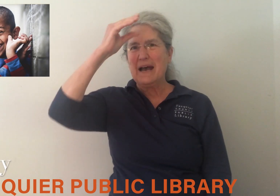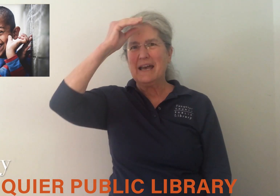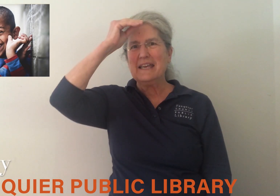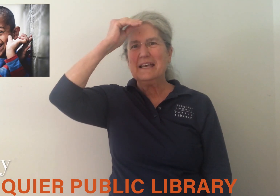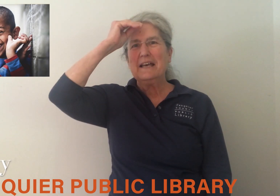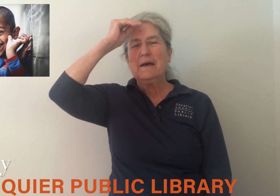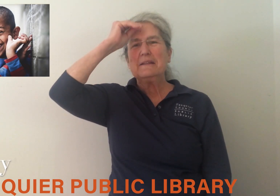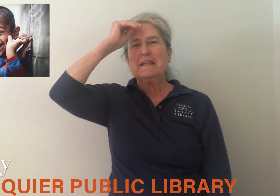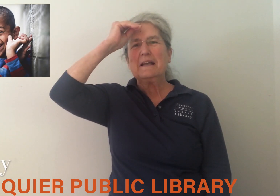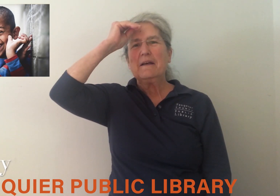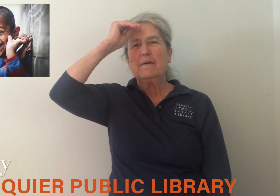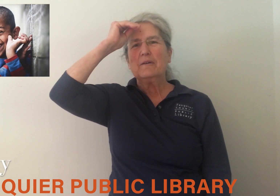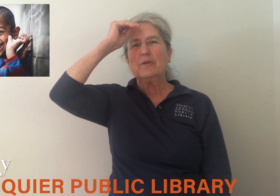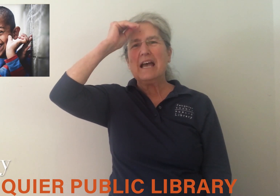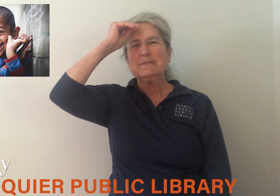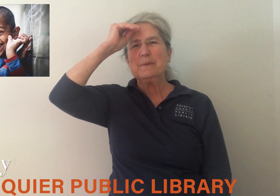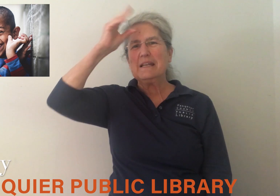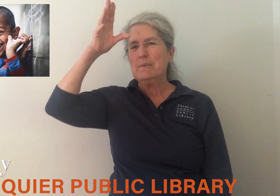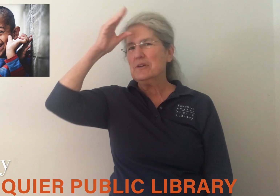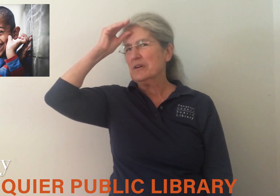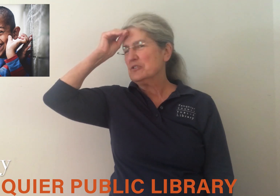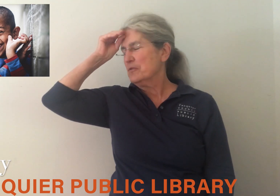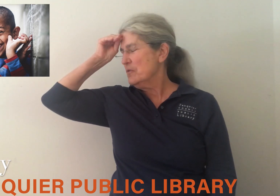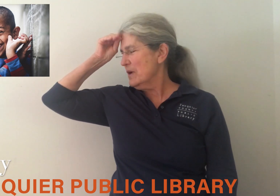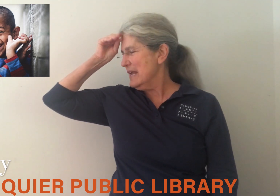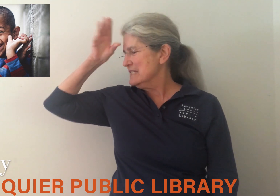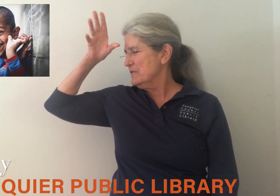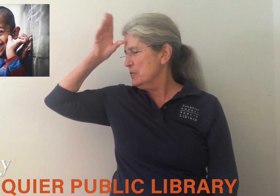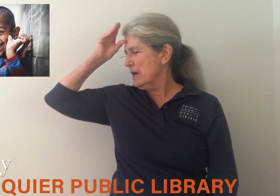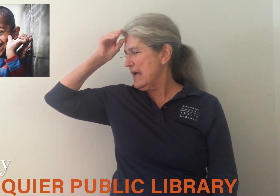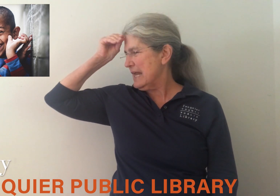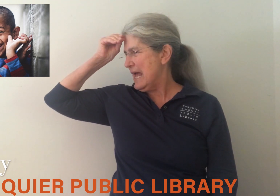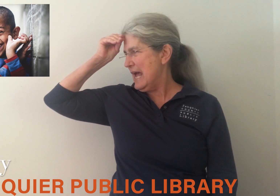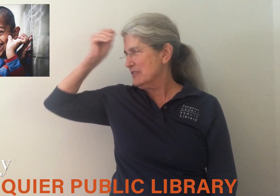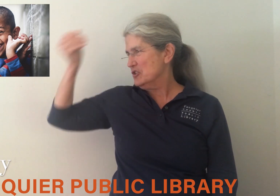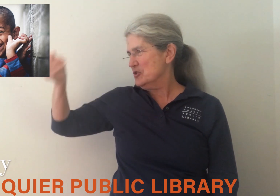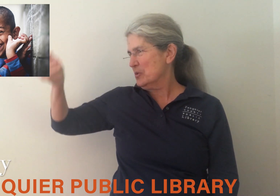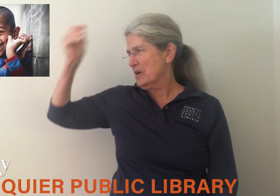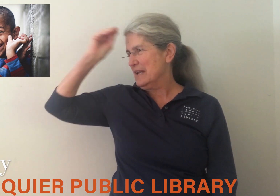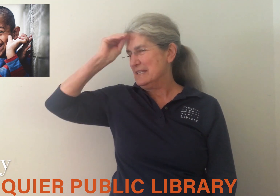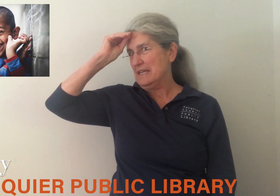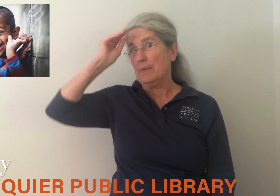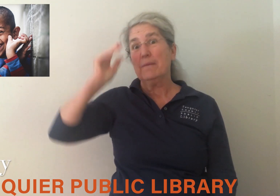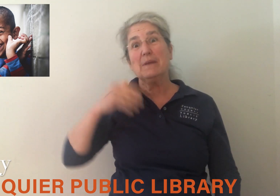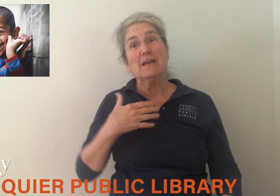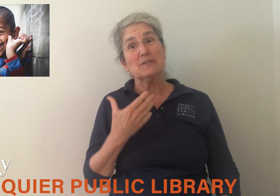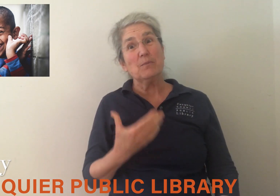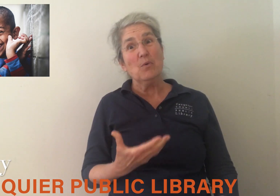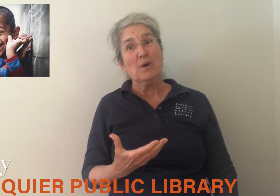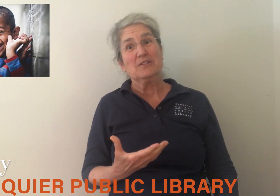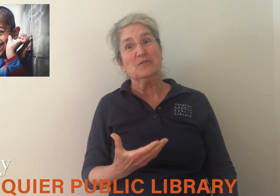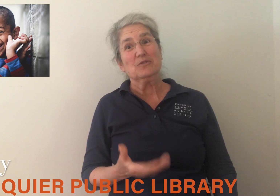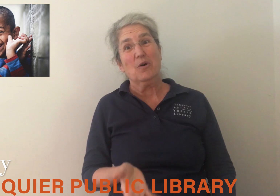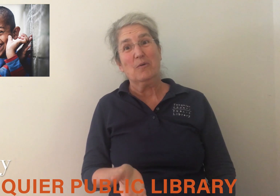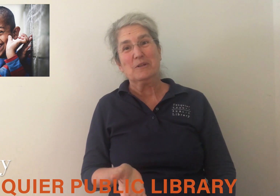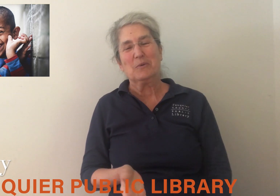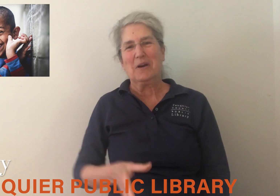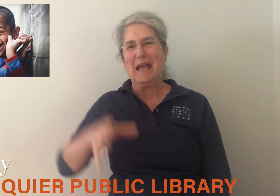by grasping up here at your forehead as if you had a hat that you were going to tip, because boys used to always wear